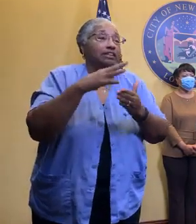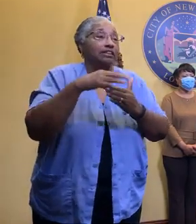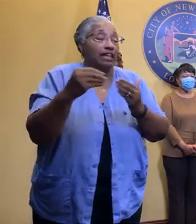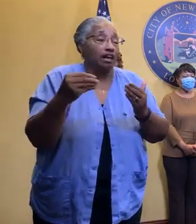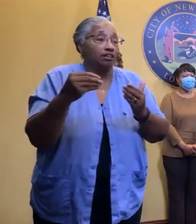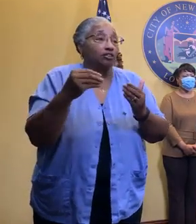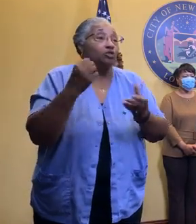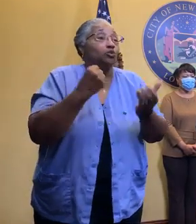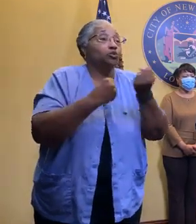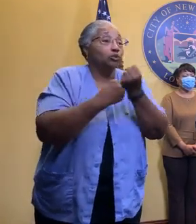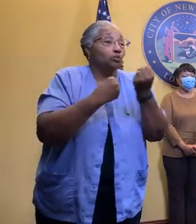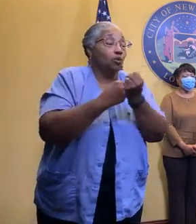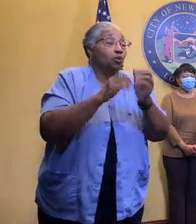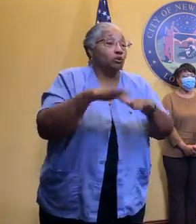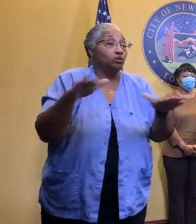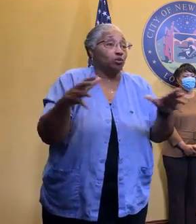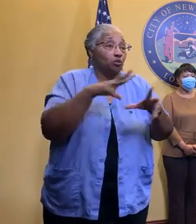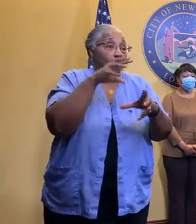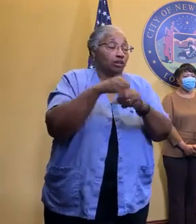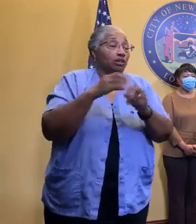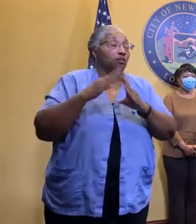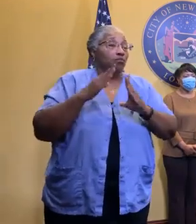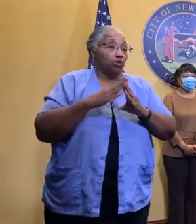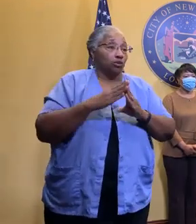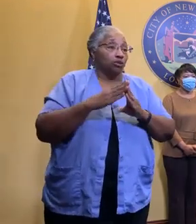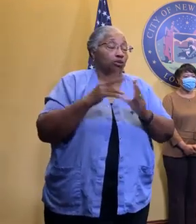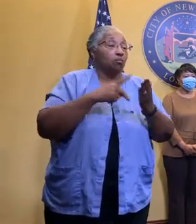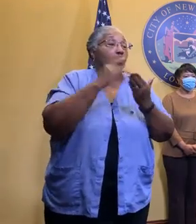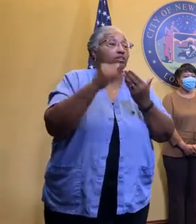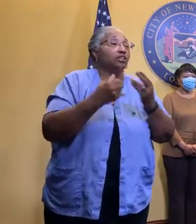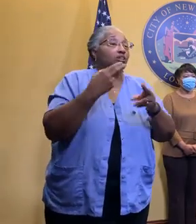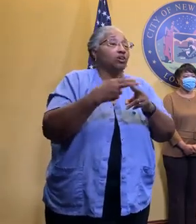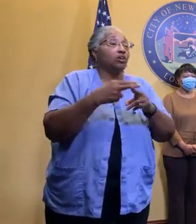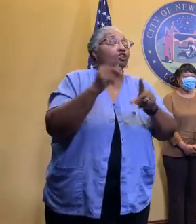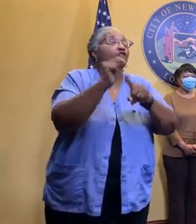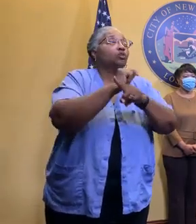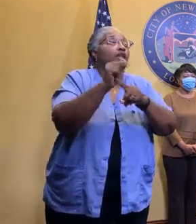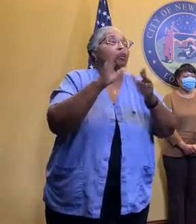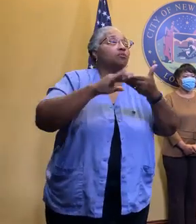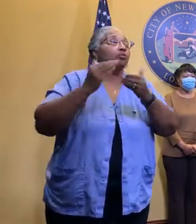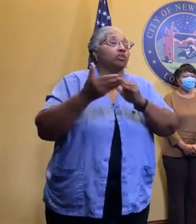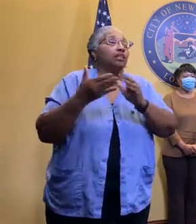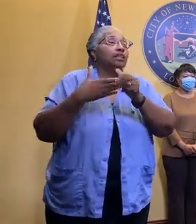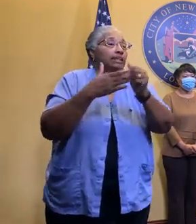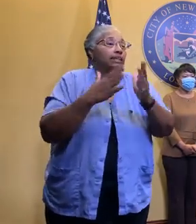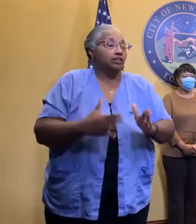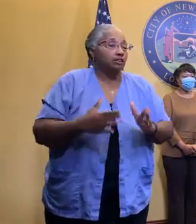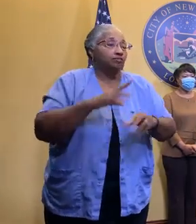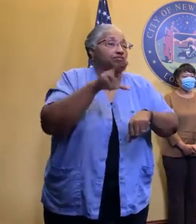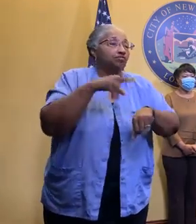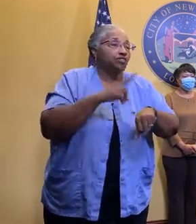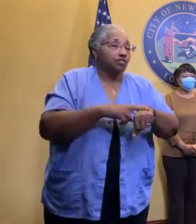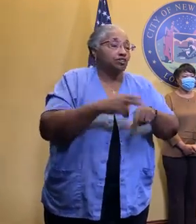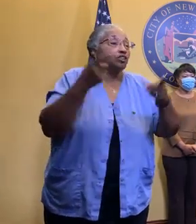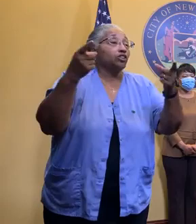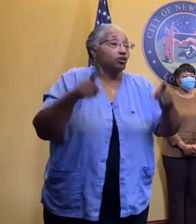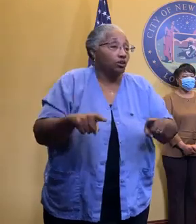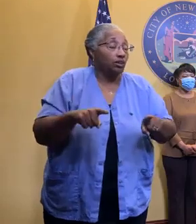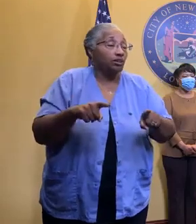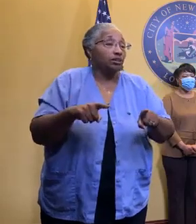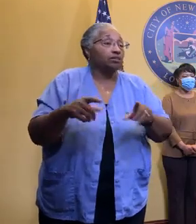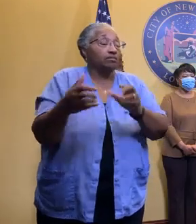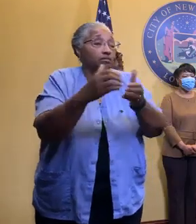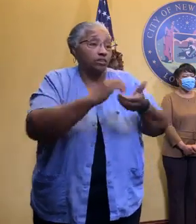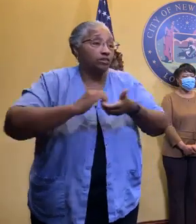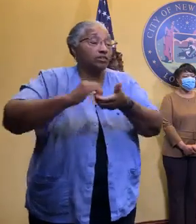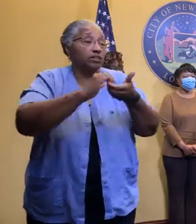our children in this community. Our project is entitled Training Community Leadership of Naturally Occurring Social Networks to Improve Access